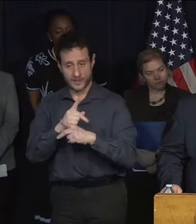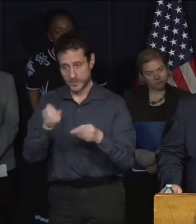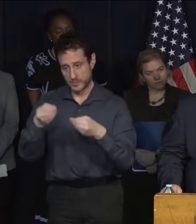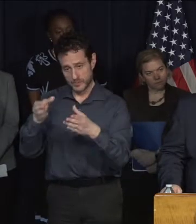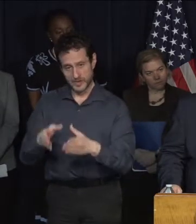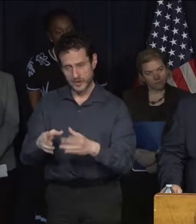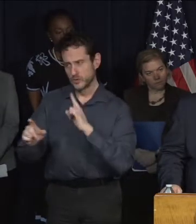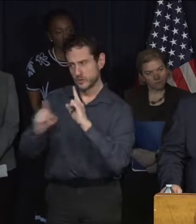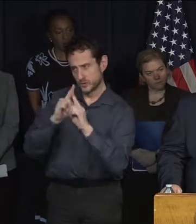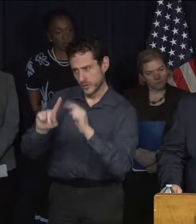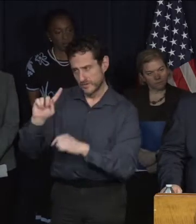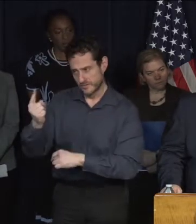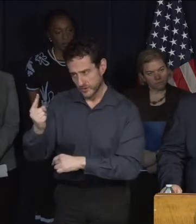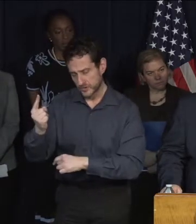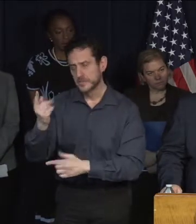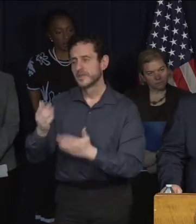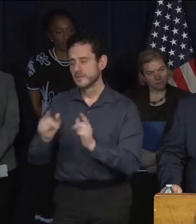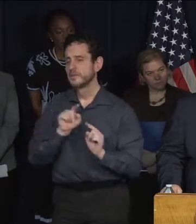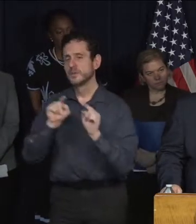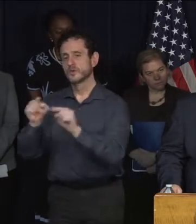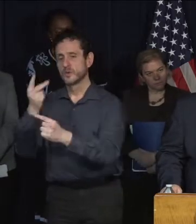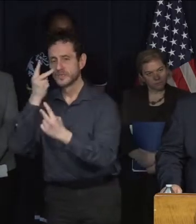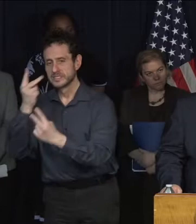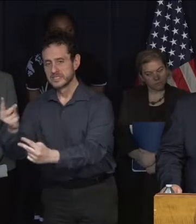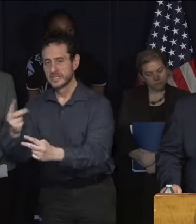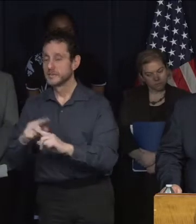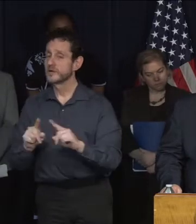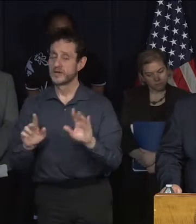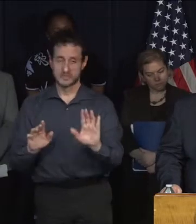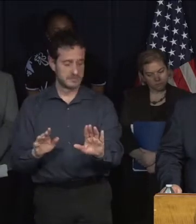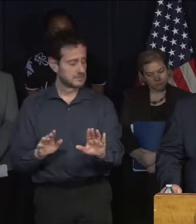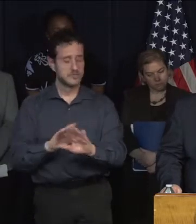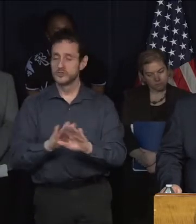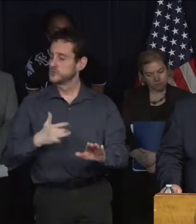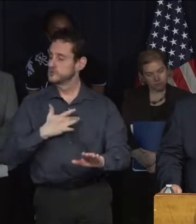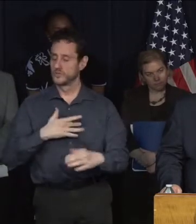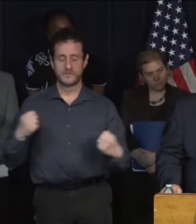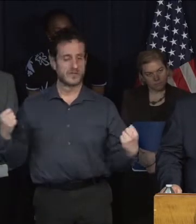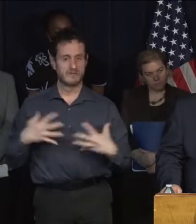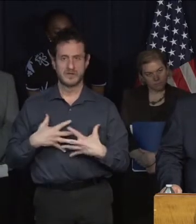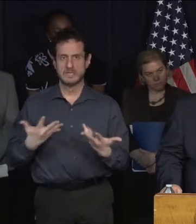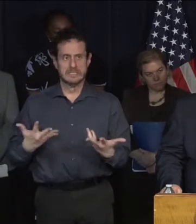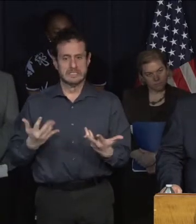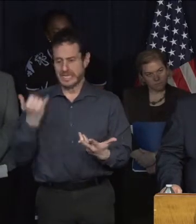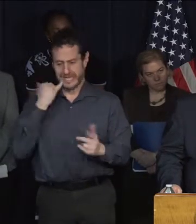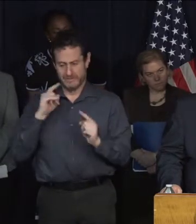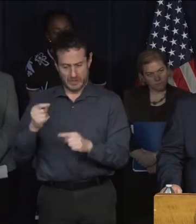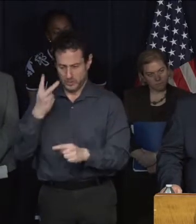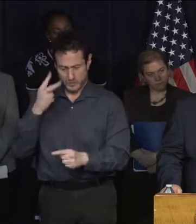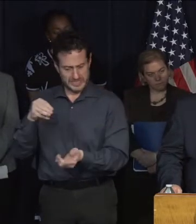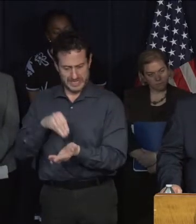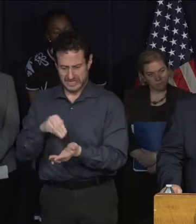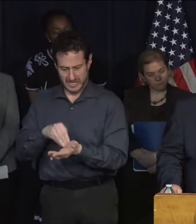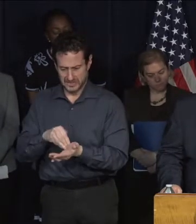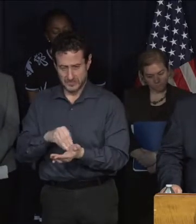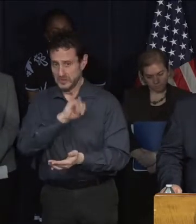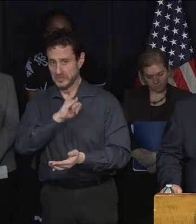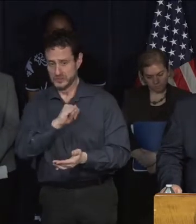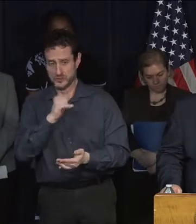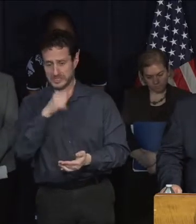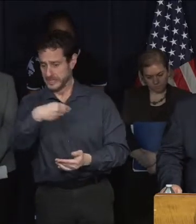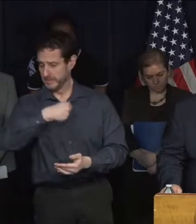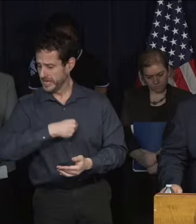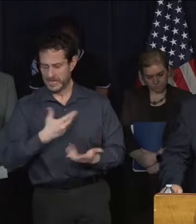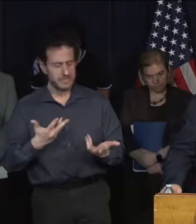to them first and then perhaps go in and see them, but not with any fear. Don't have any fear that you will be covered for that and for the test that